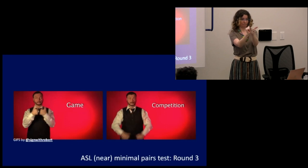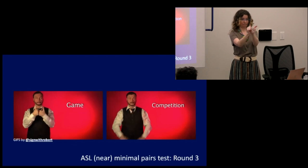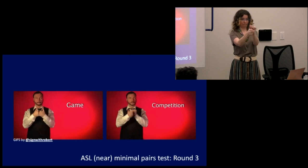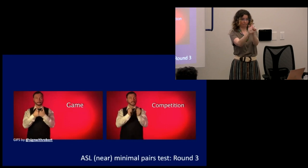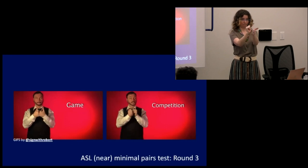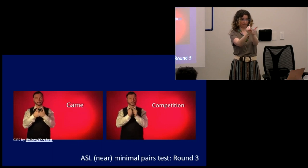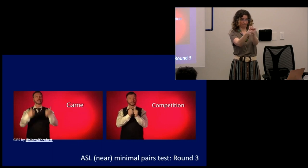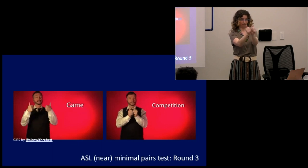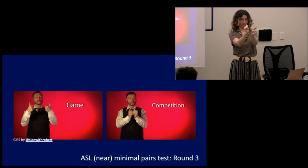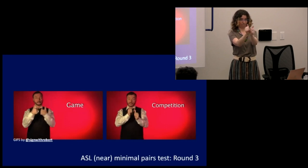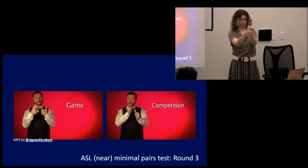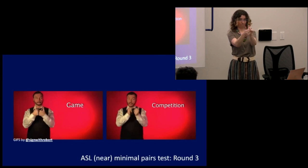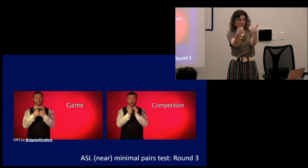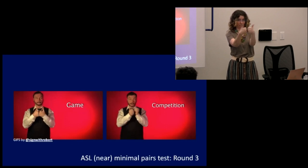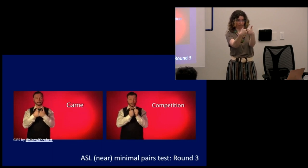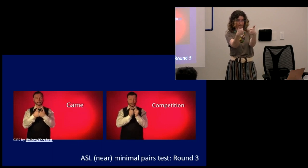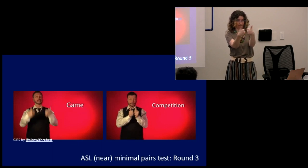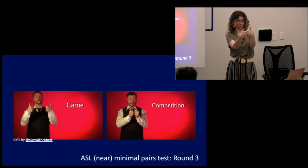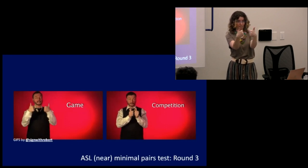and competition.